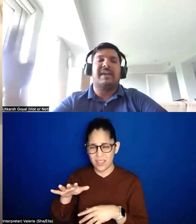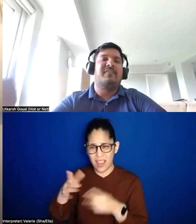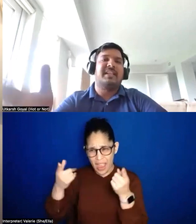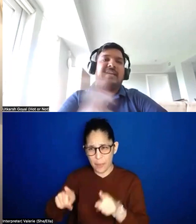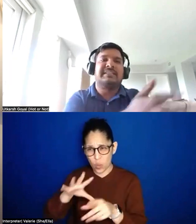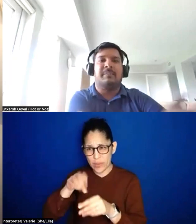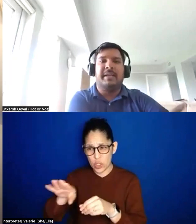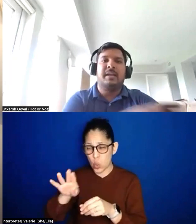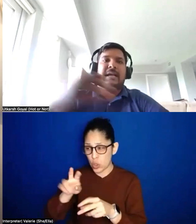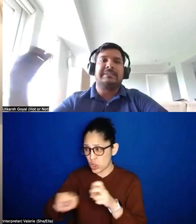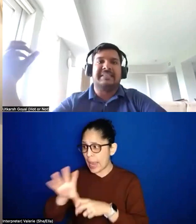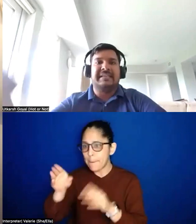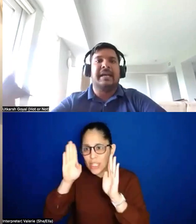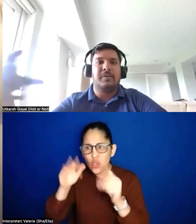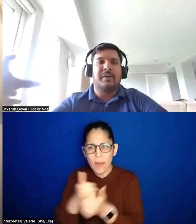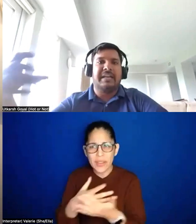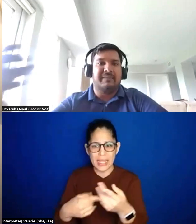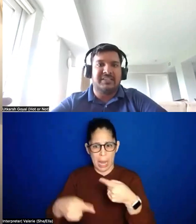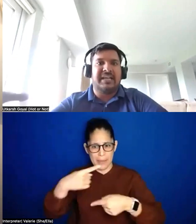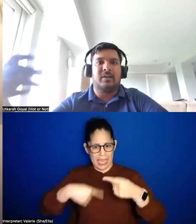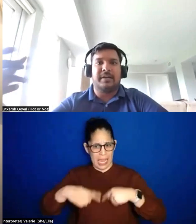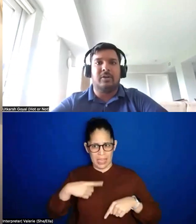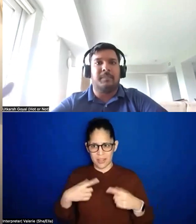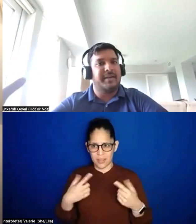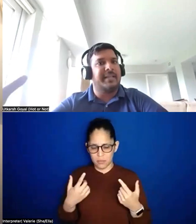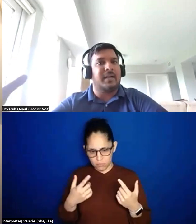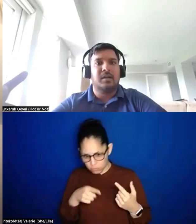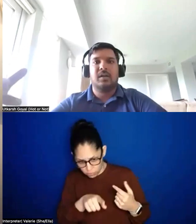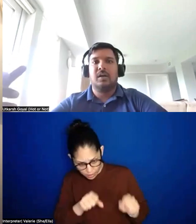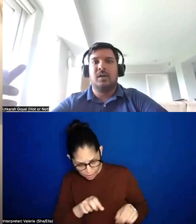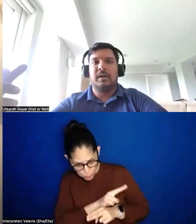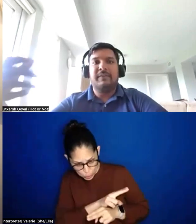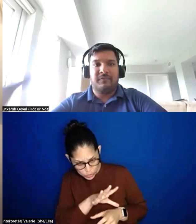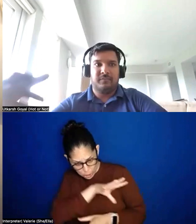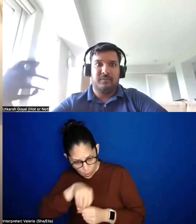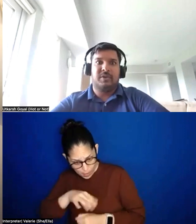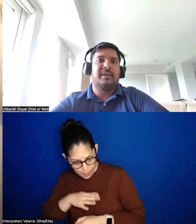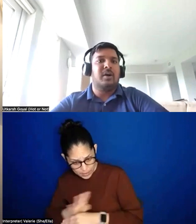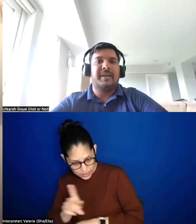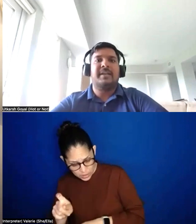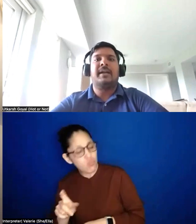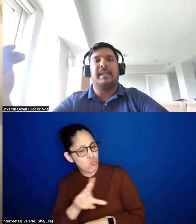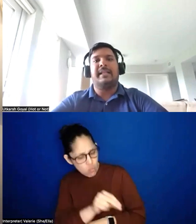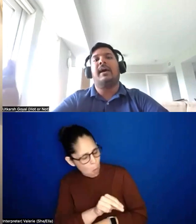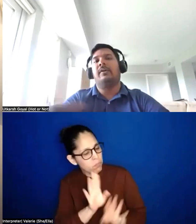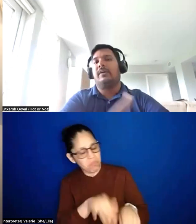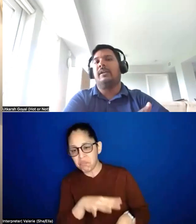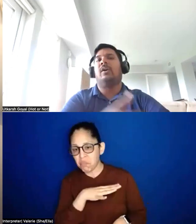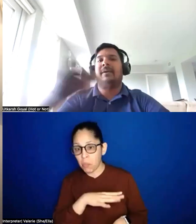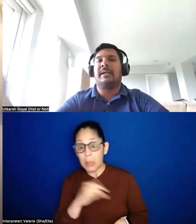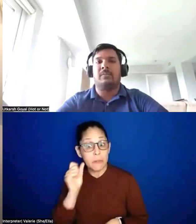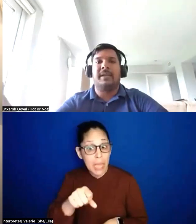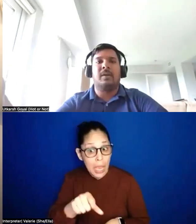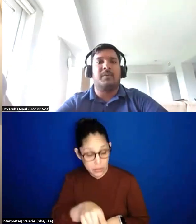attention to everything that is coming in and see how you can leverage that or incorporate that. If you can incorporate that, and then how